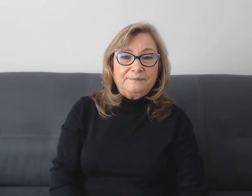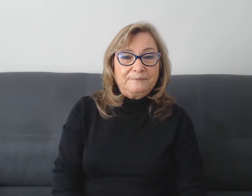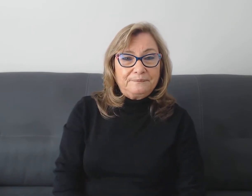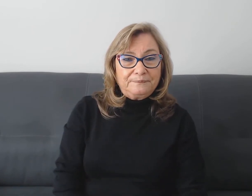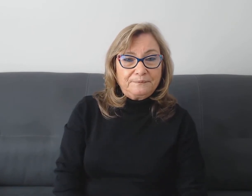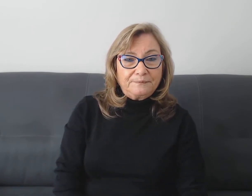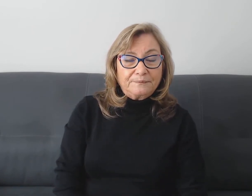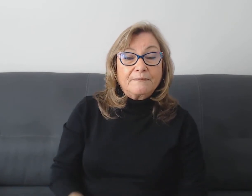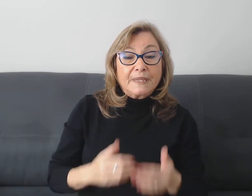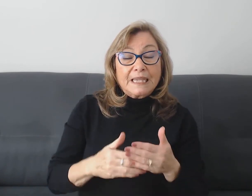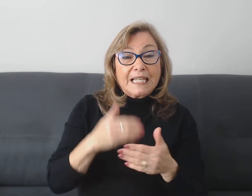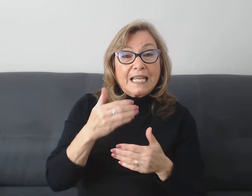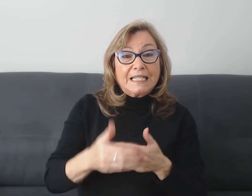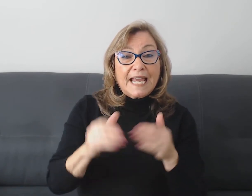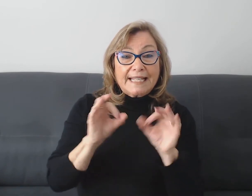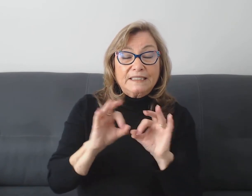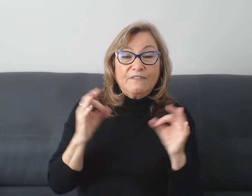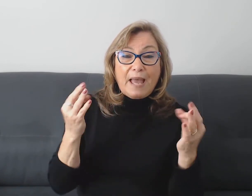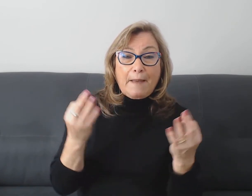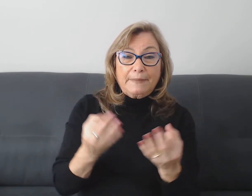Next family, chip,